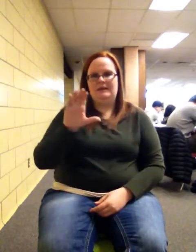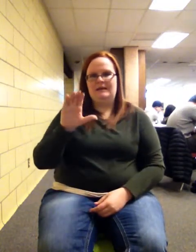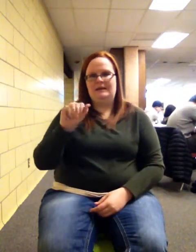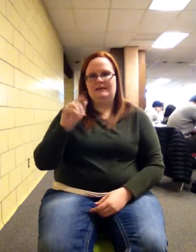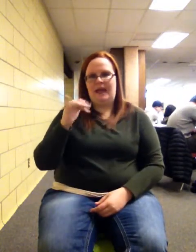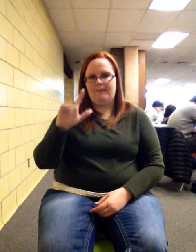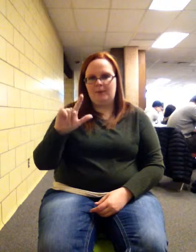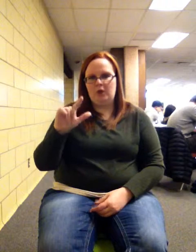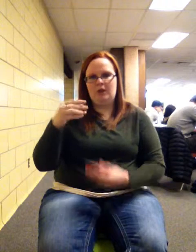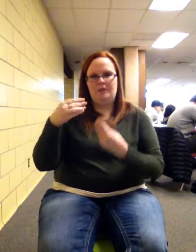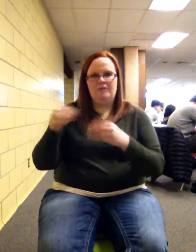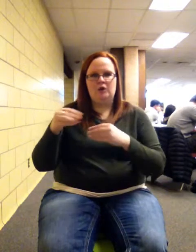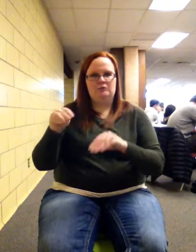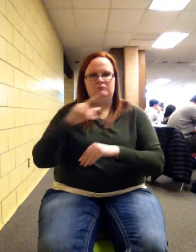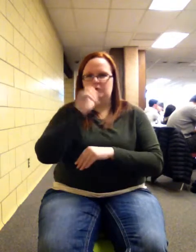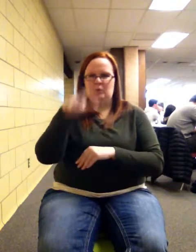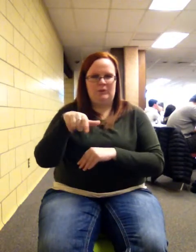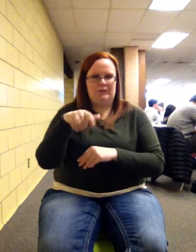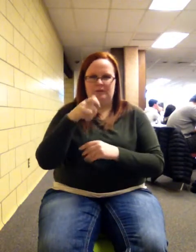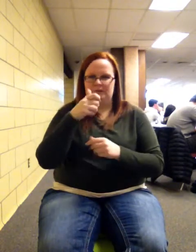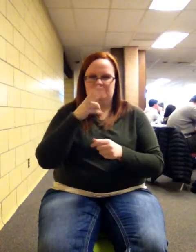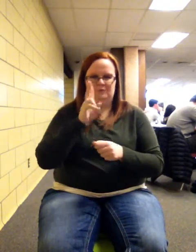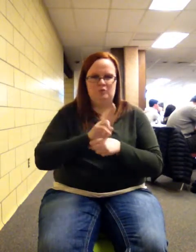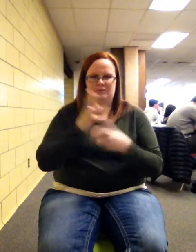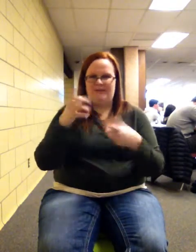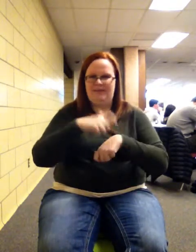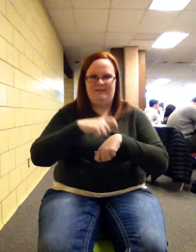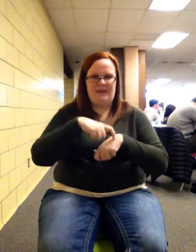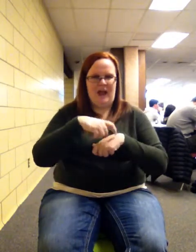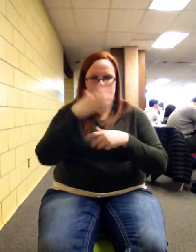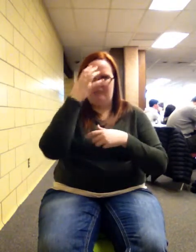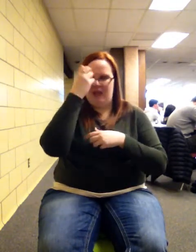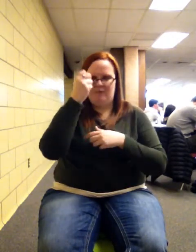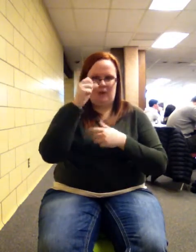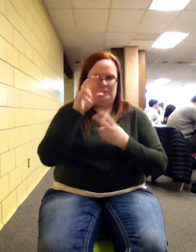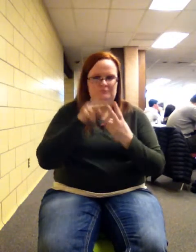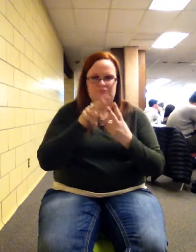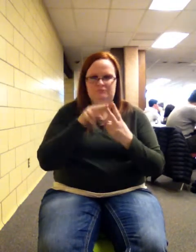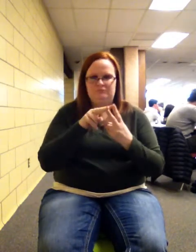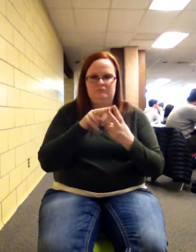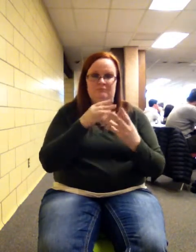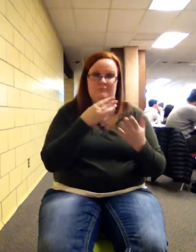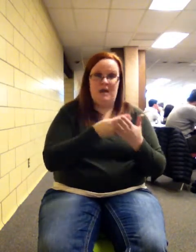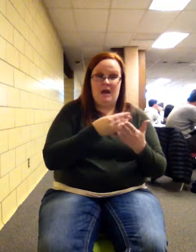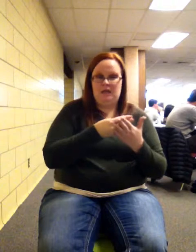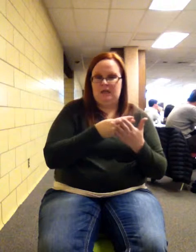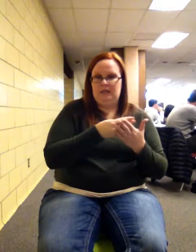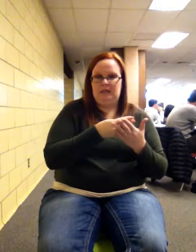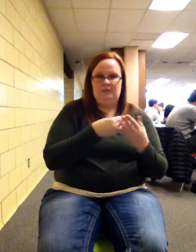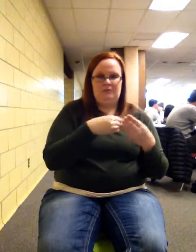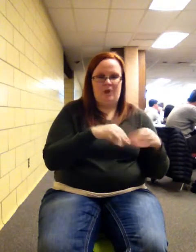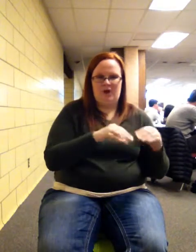time memorizing which is which. I mean, basically a money market, is something that's less than a year maturity. Capital markets, more than a